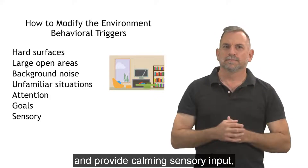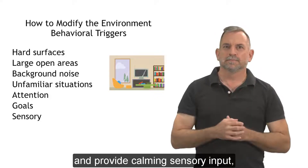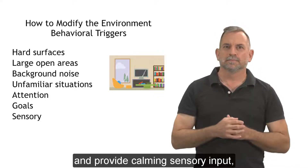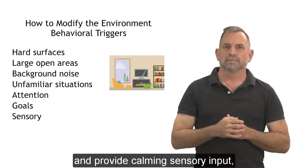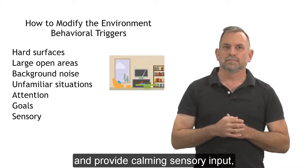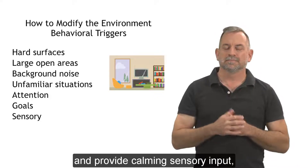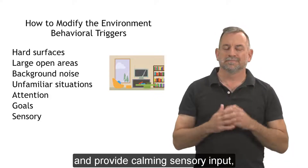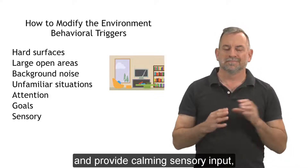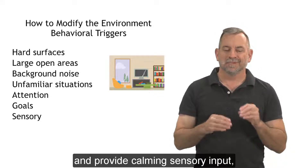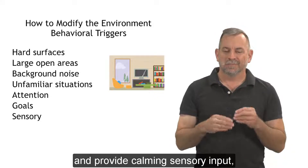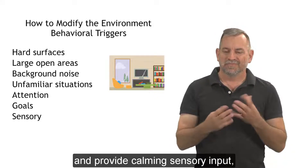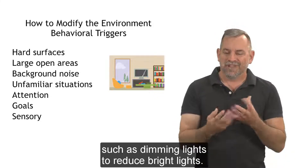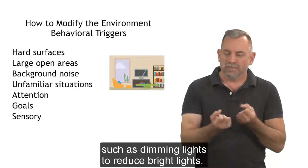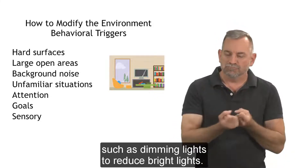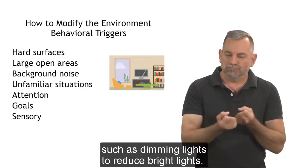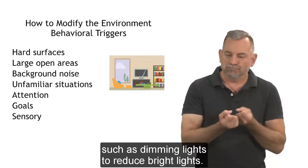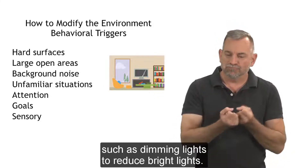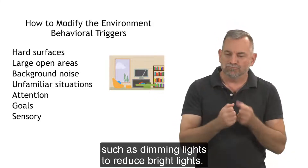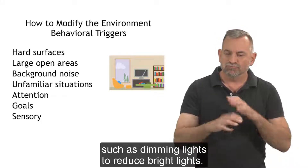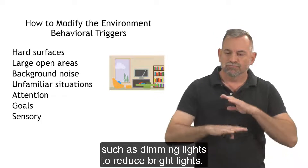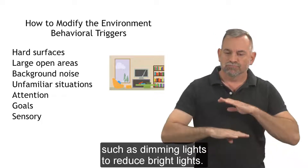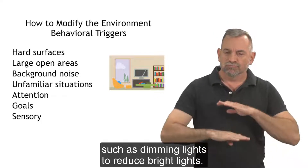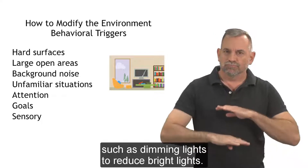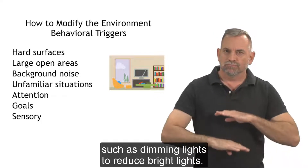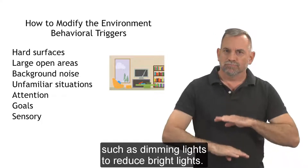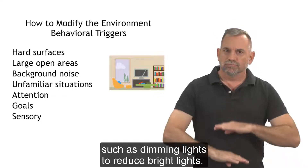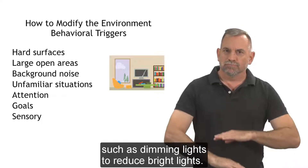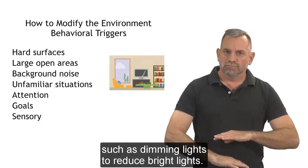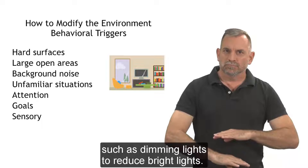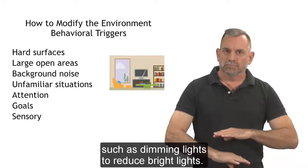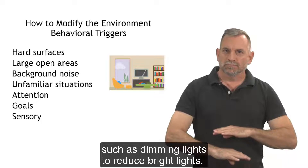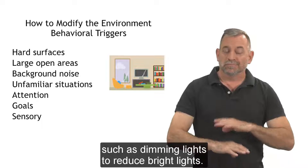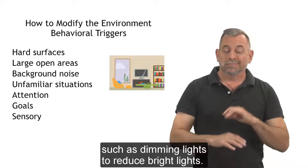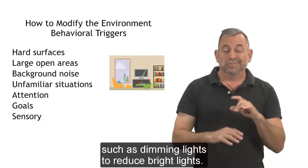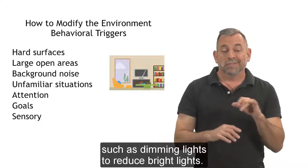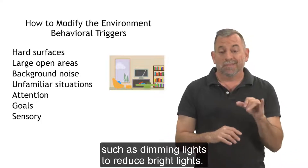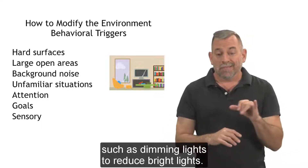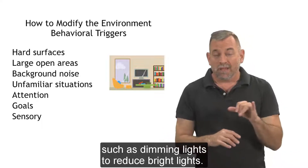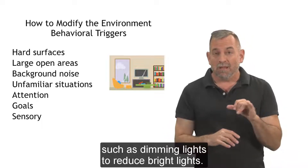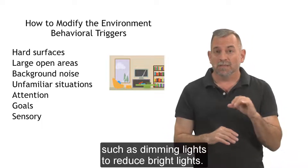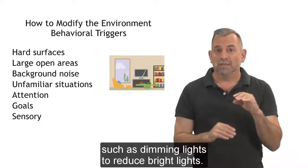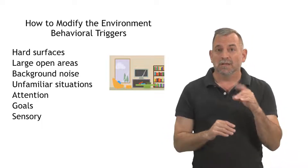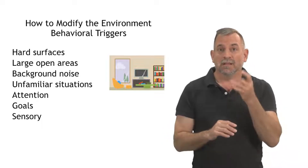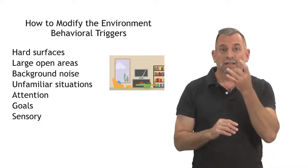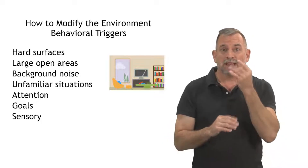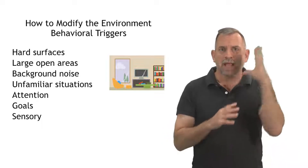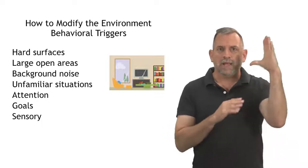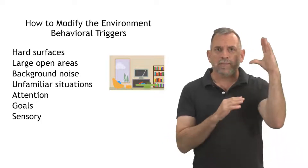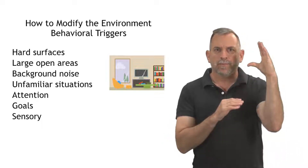sensory input, such as dimming lights to reduce bright lights.